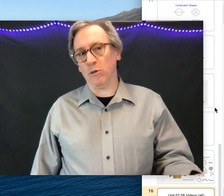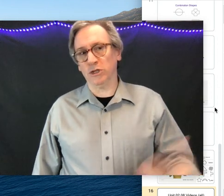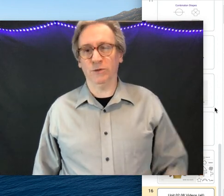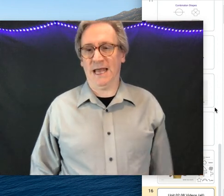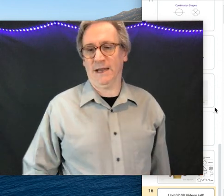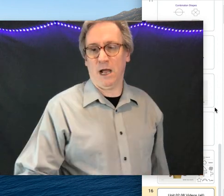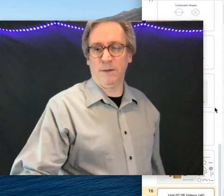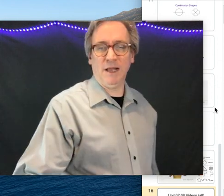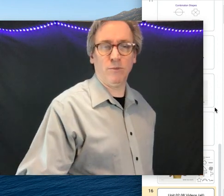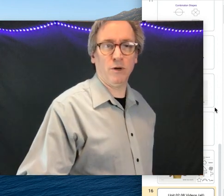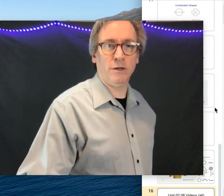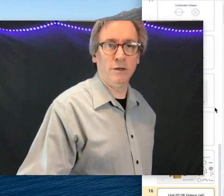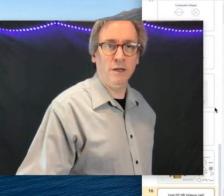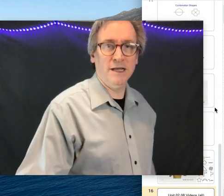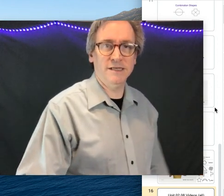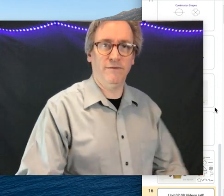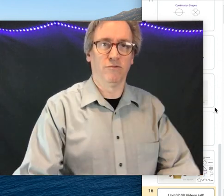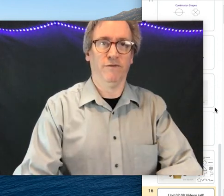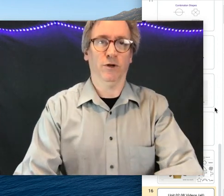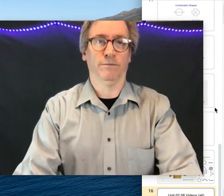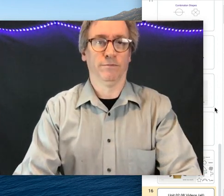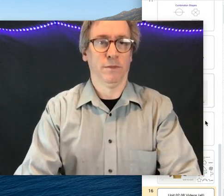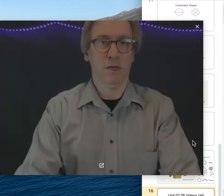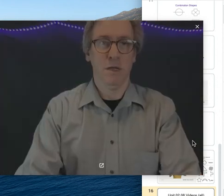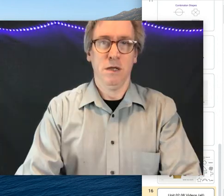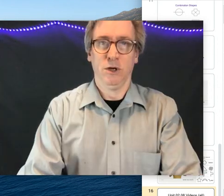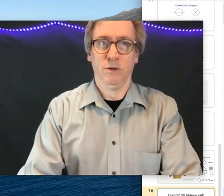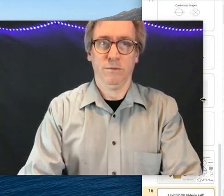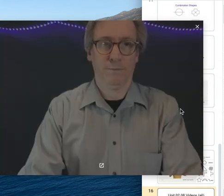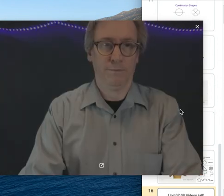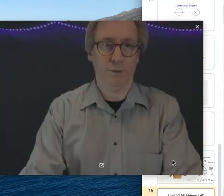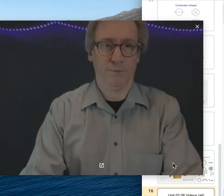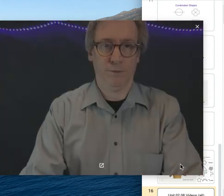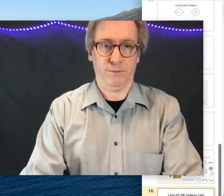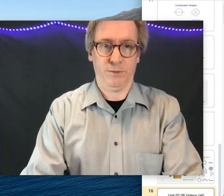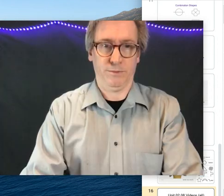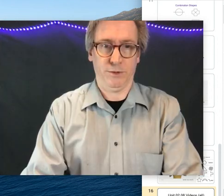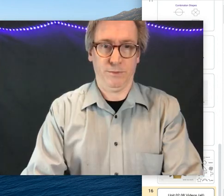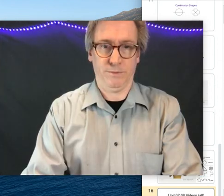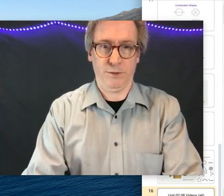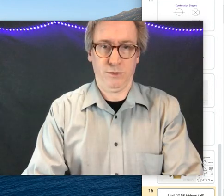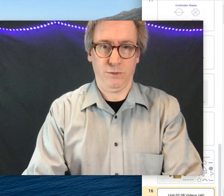but I will include that on Blackboard as a review.